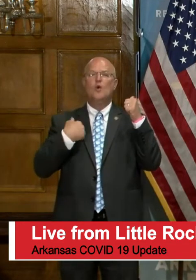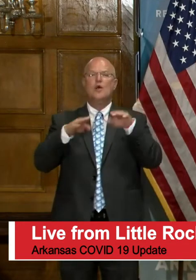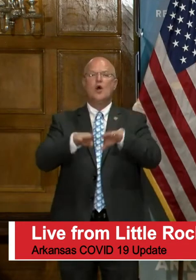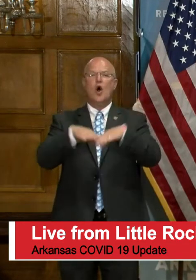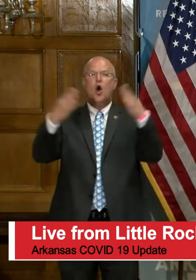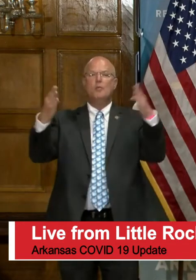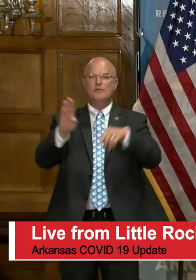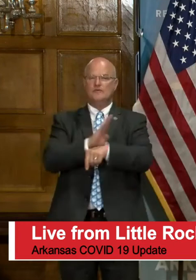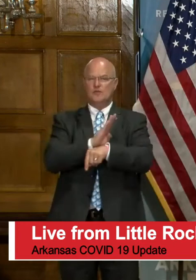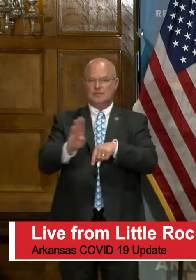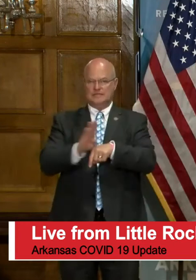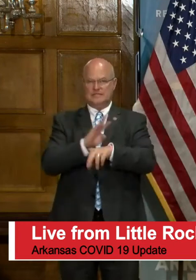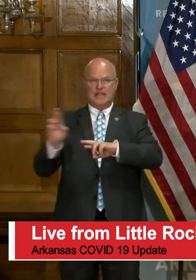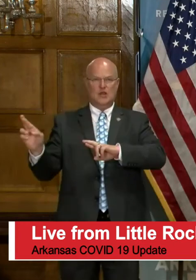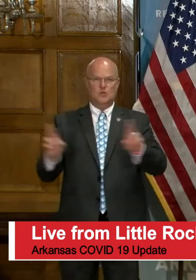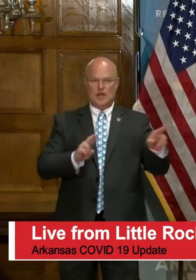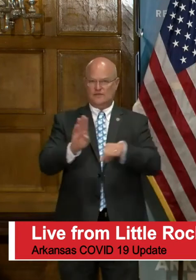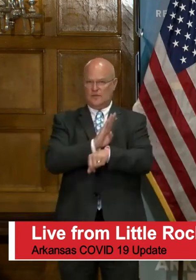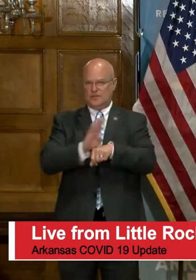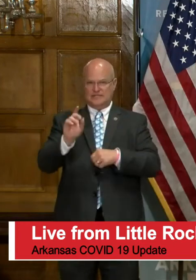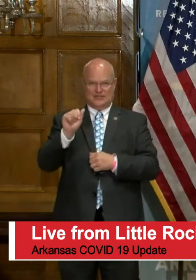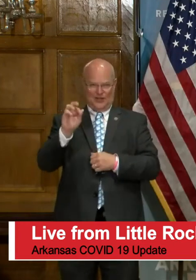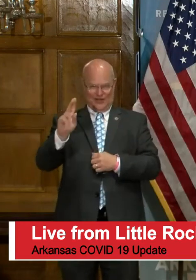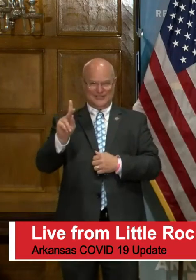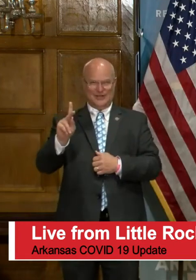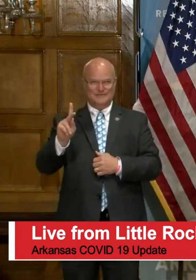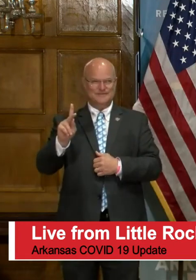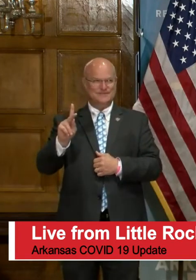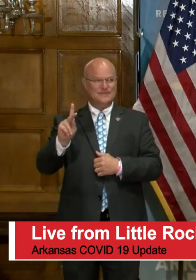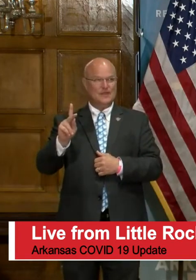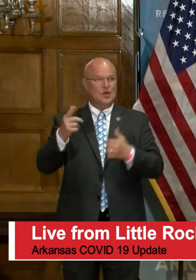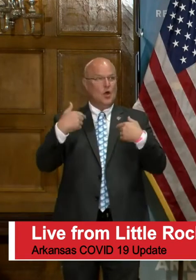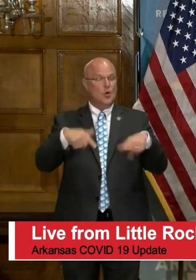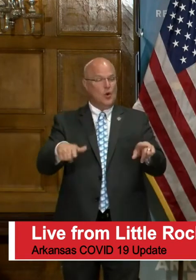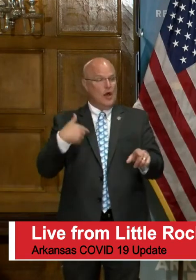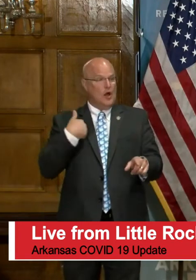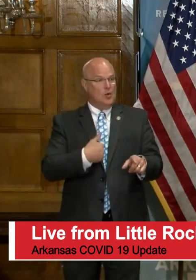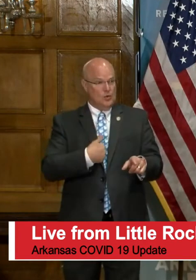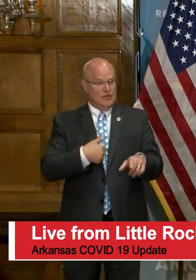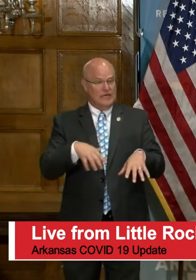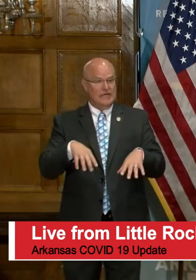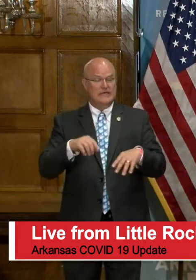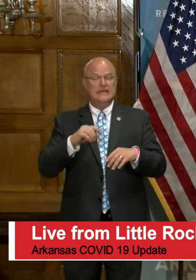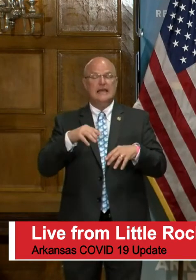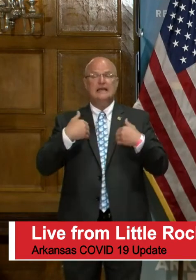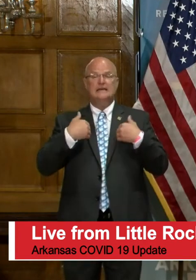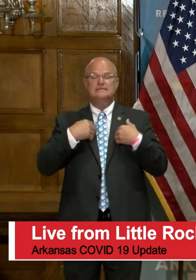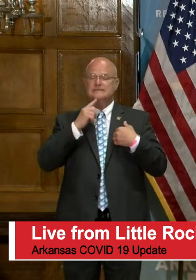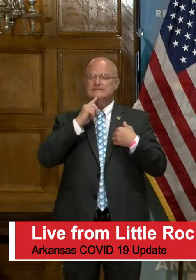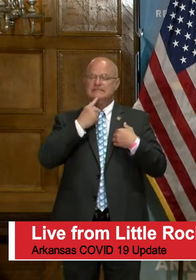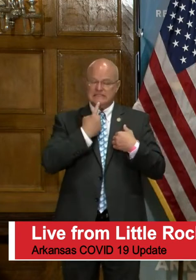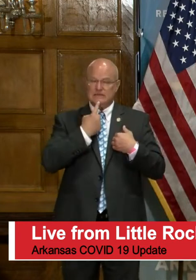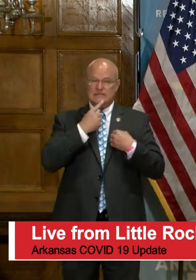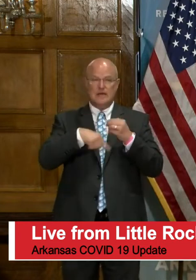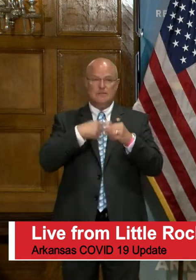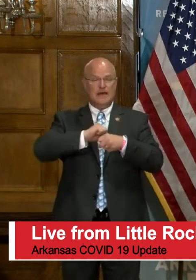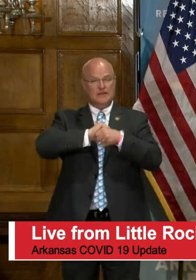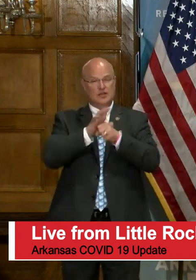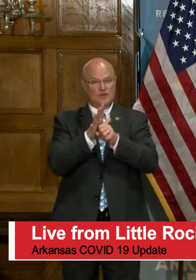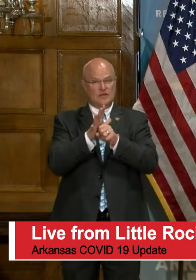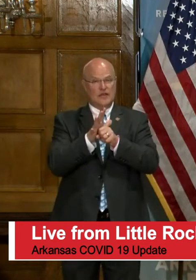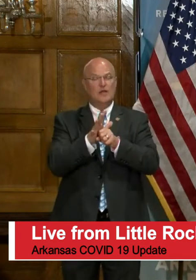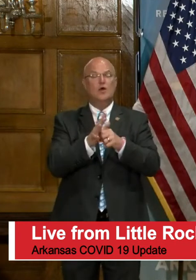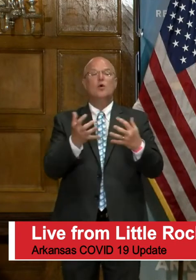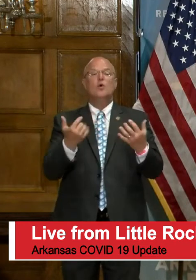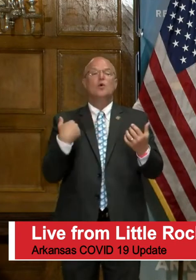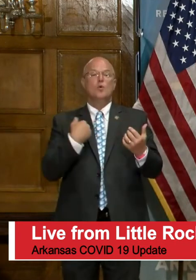for business here and ready for business in Arkansas. And while we take the virus very seriously, we